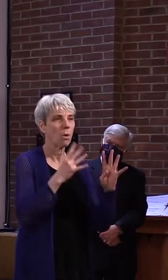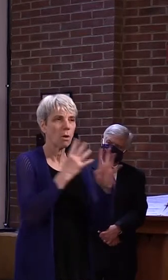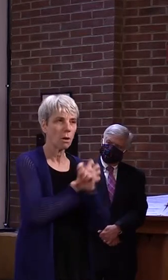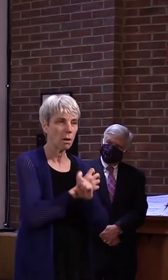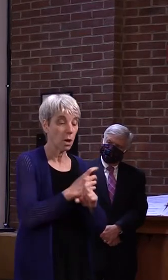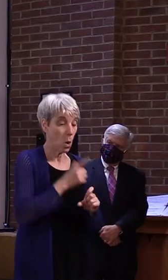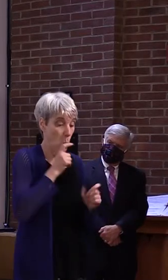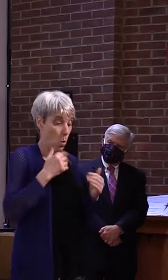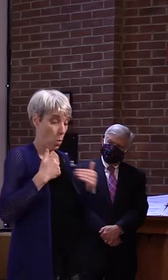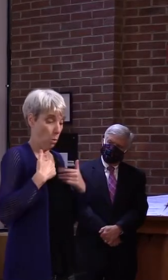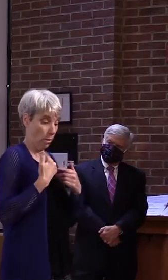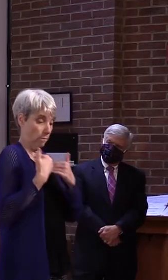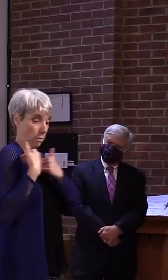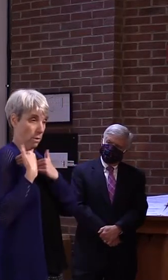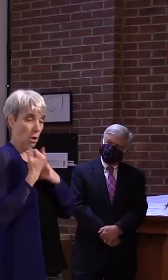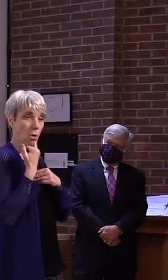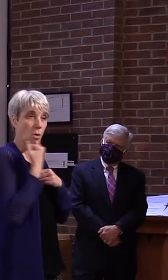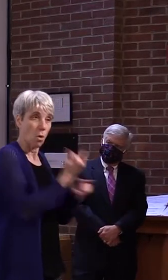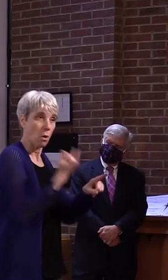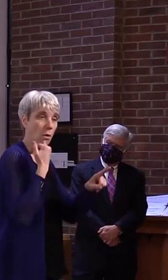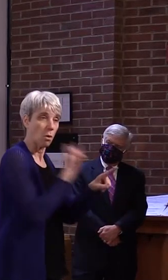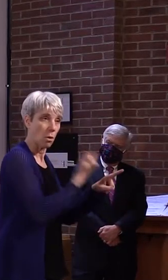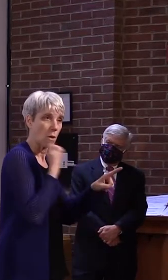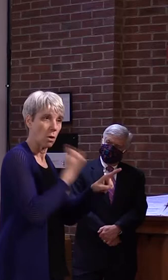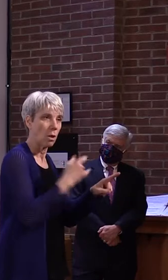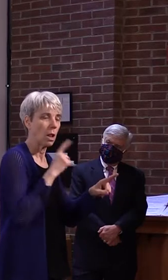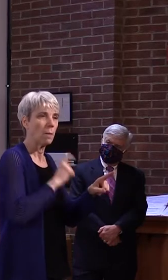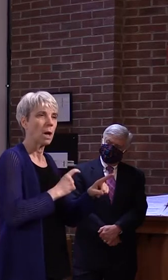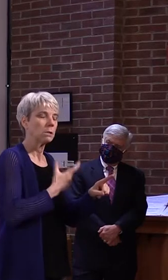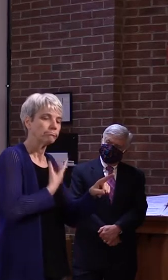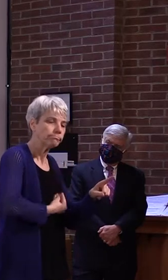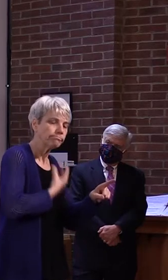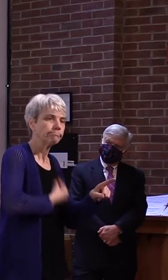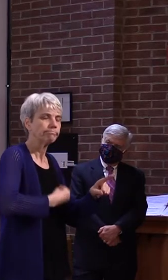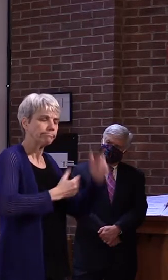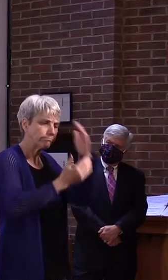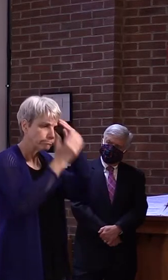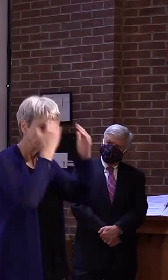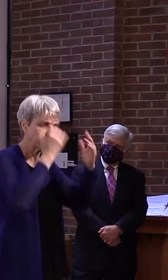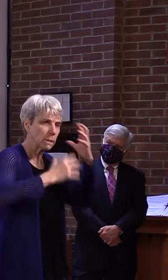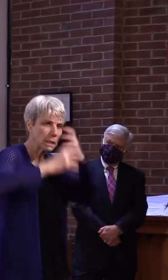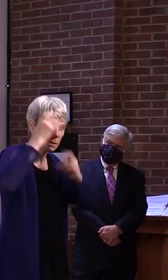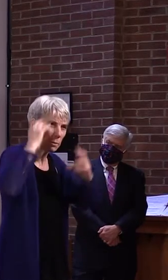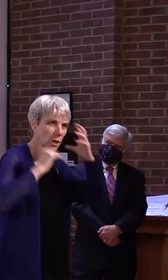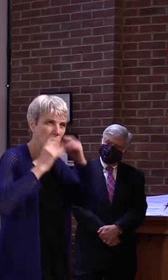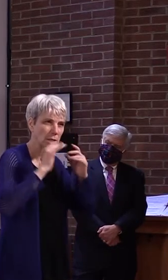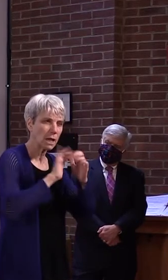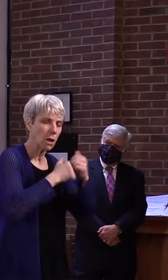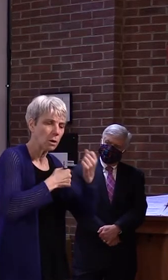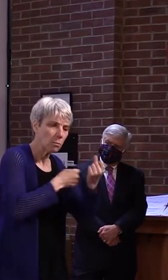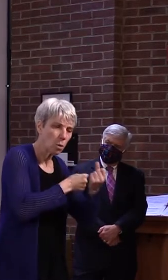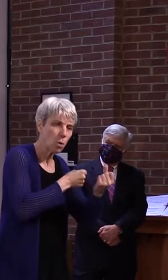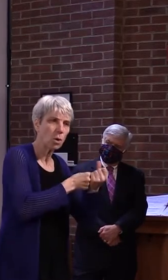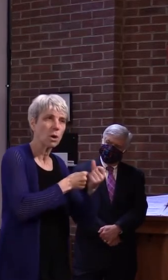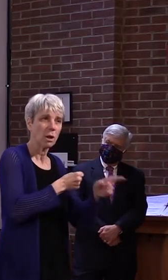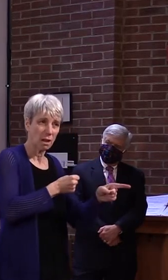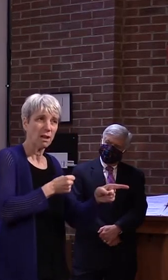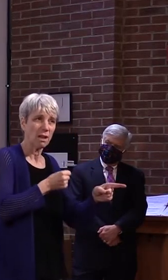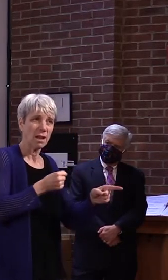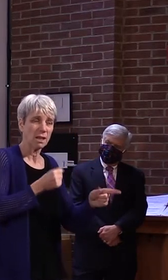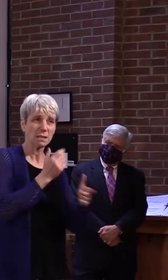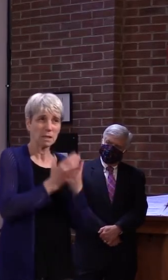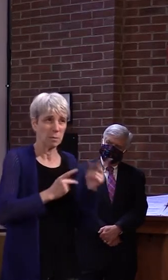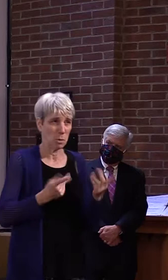empathy, patience, knowledge, and expertise, both medical and in helping people handle news